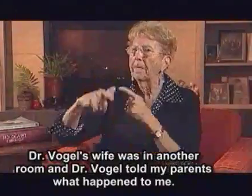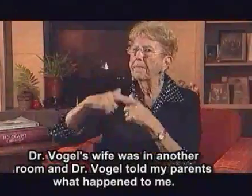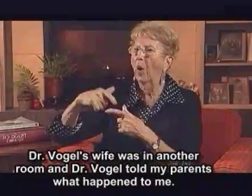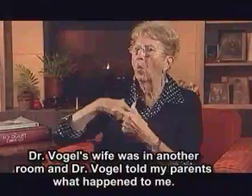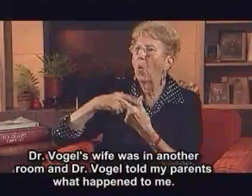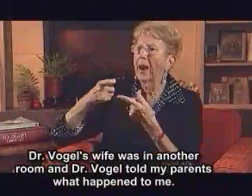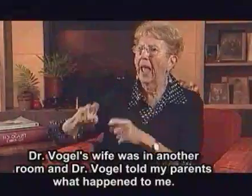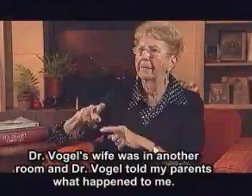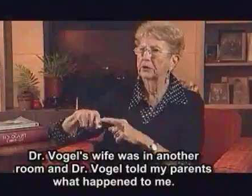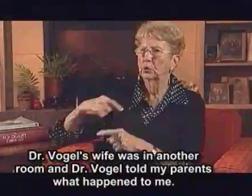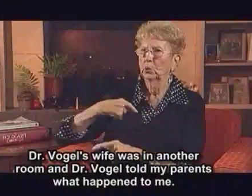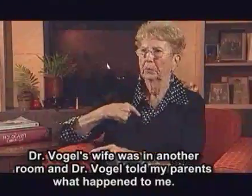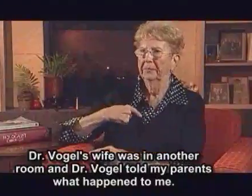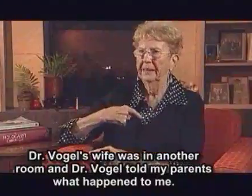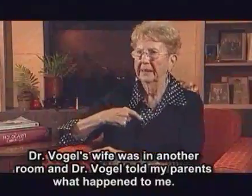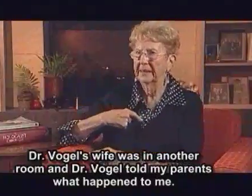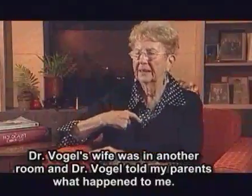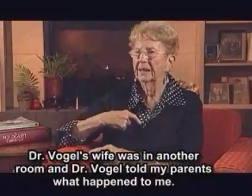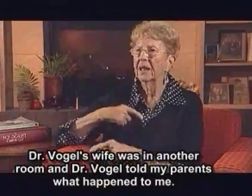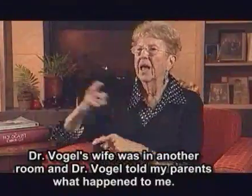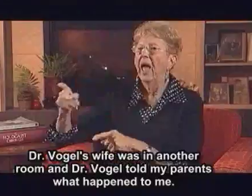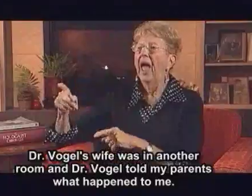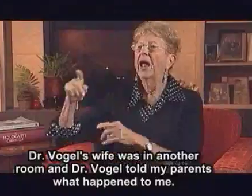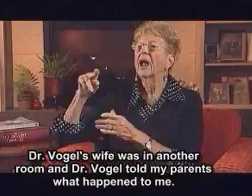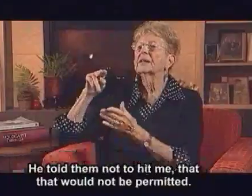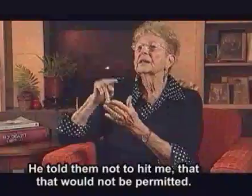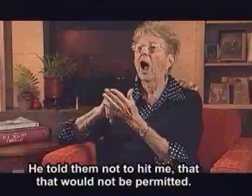and Dr. Vogel told my parents what happened to me.